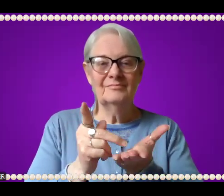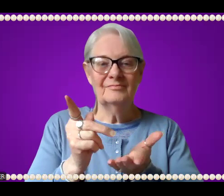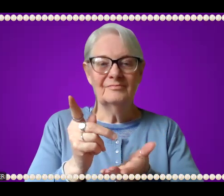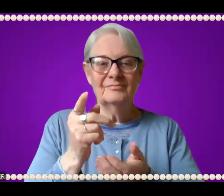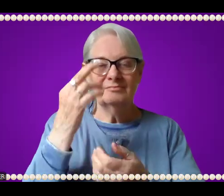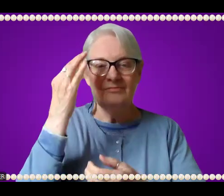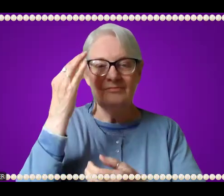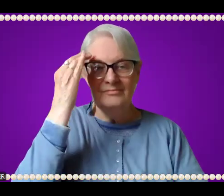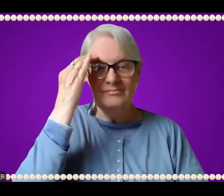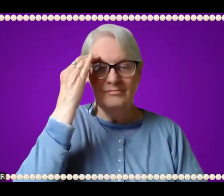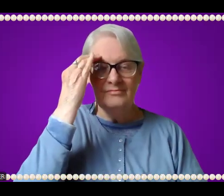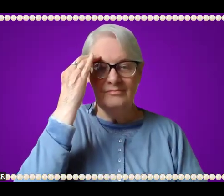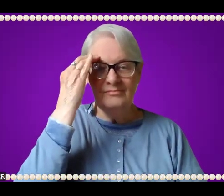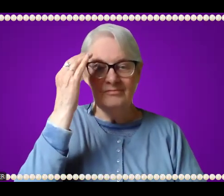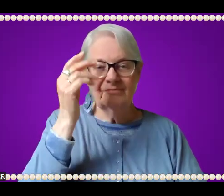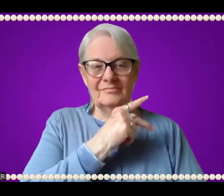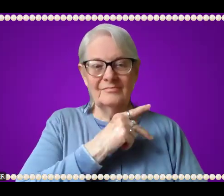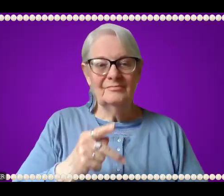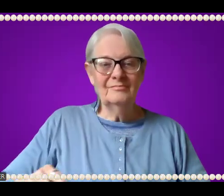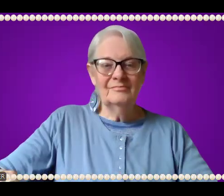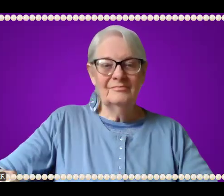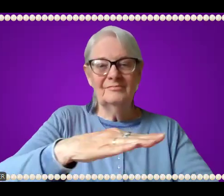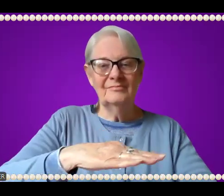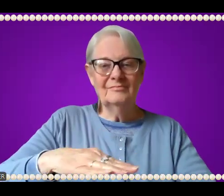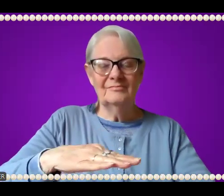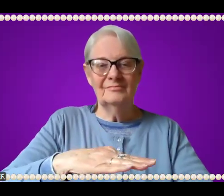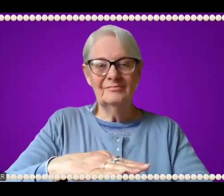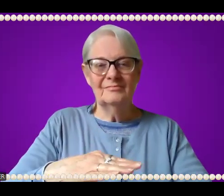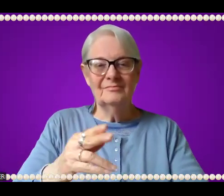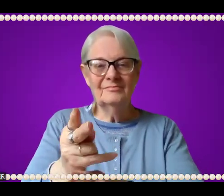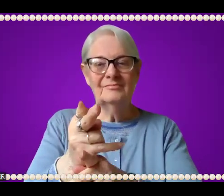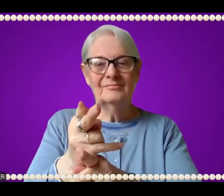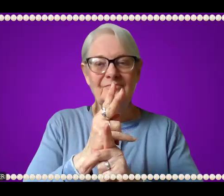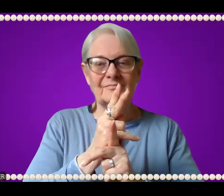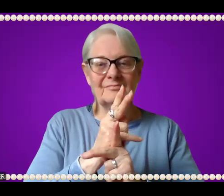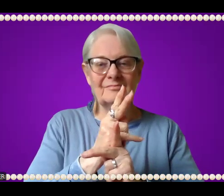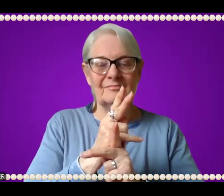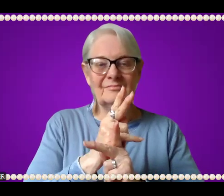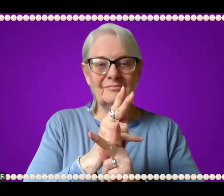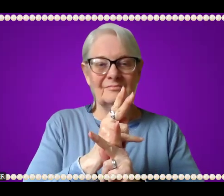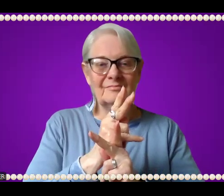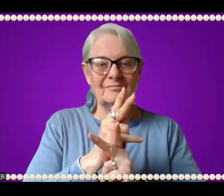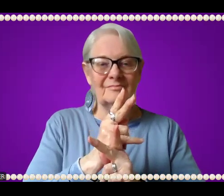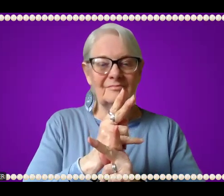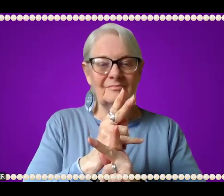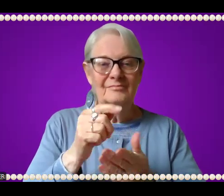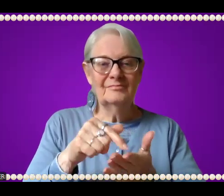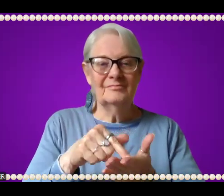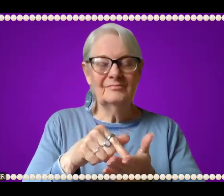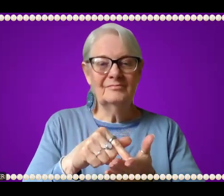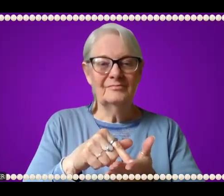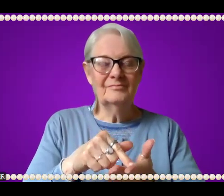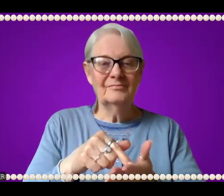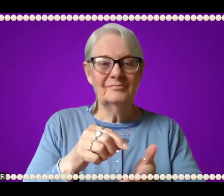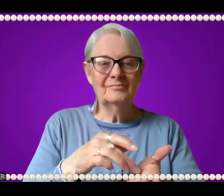knowledge, kingdom, and kept. So we have the references that Lux gave